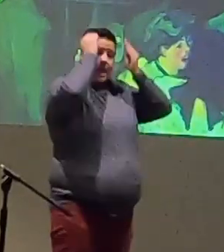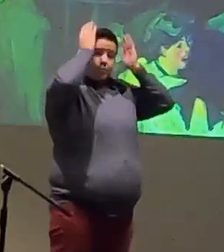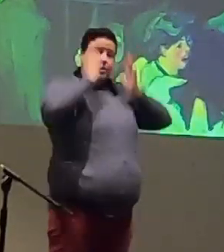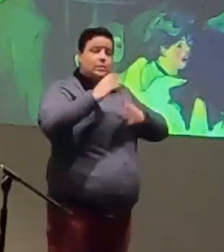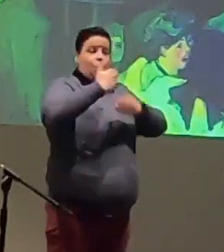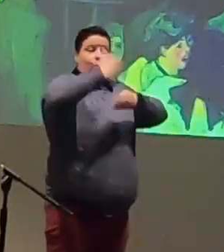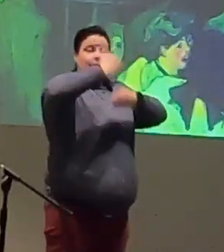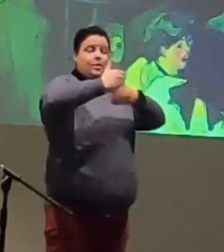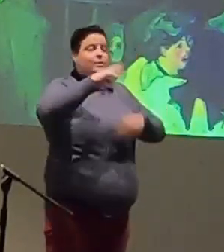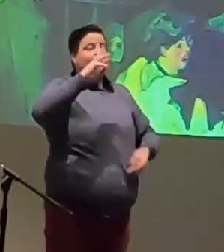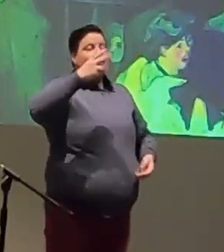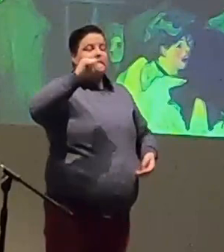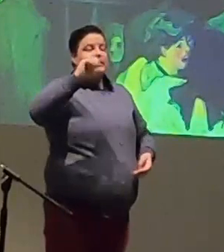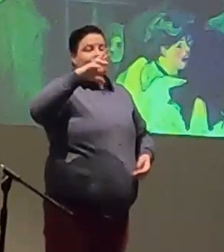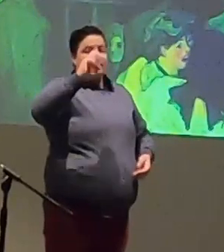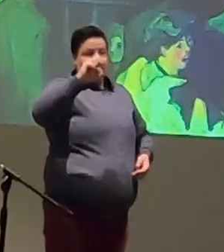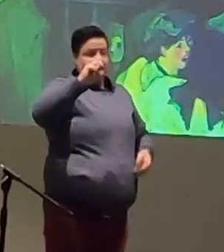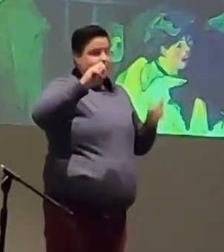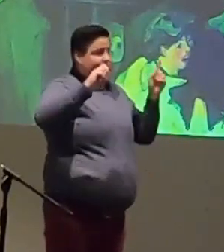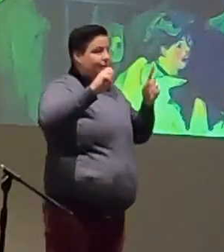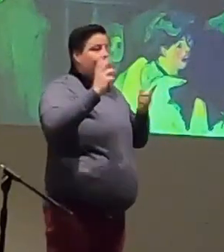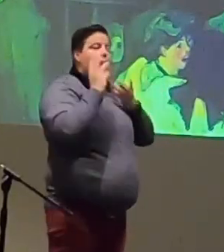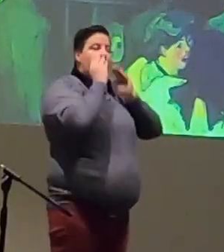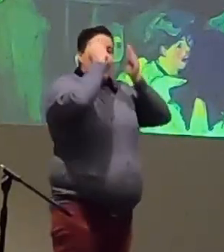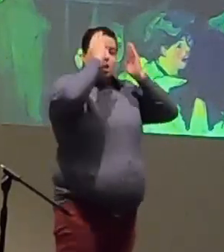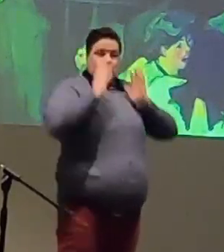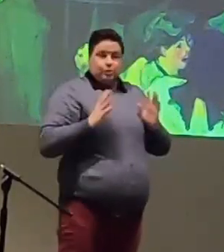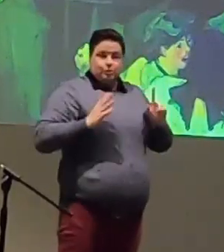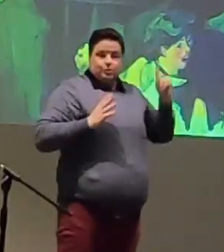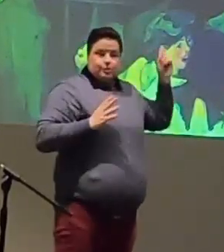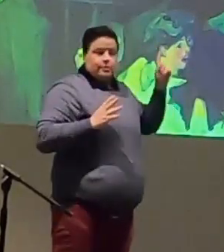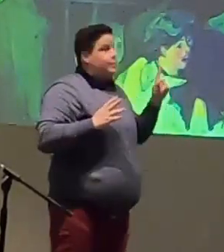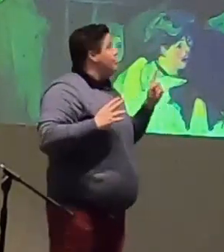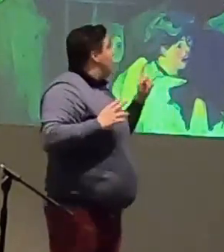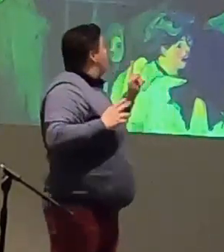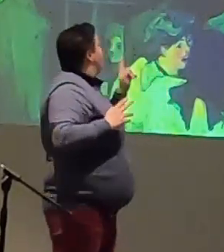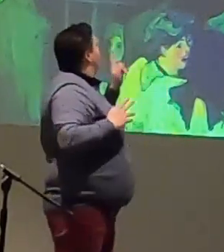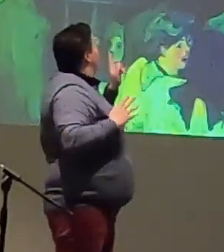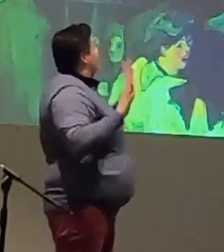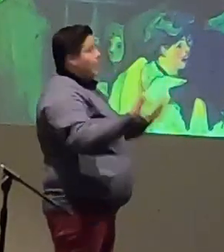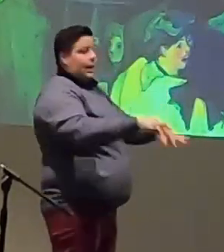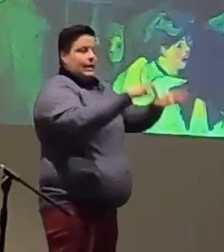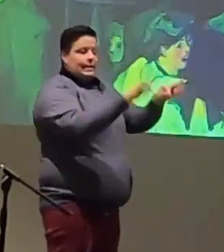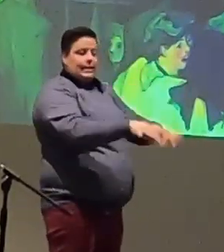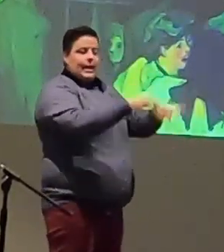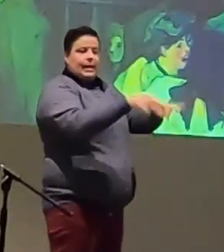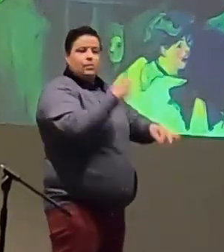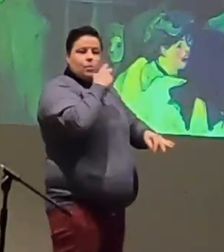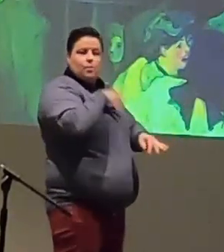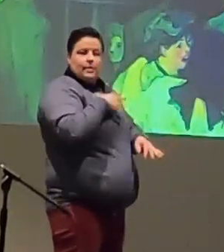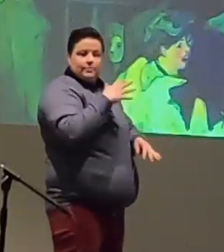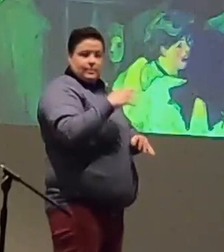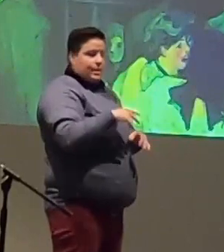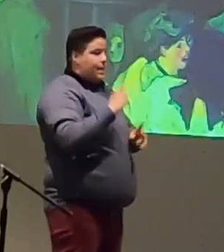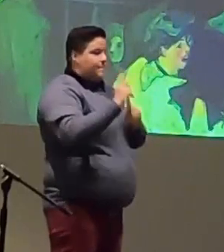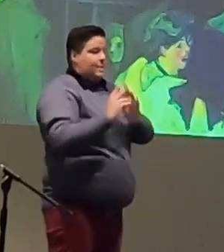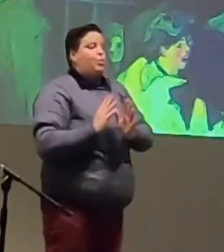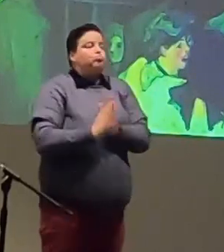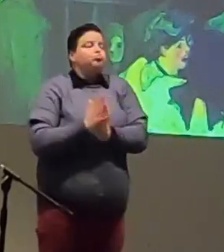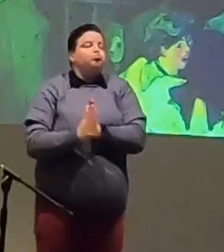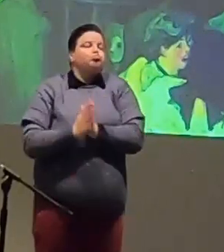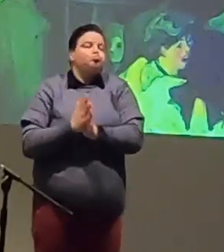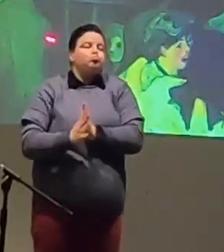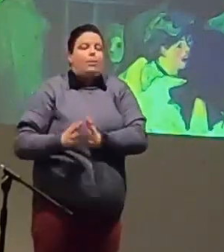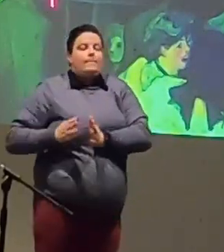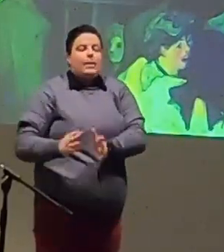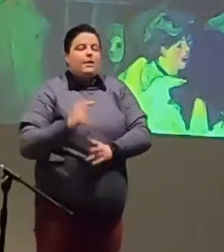Window, 6th Avenue, and depicts a hairdresser up here coloring this woman's hair. Below on the street, people pass by, and